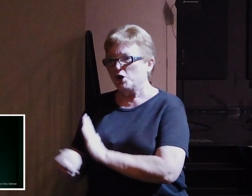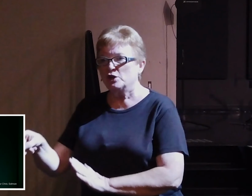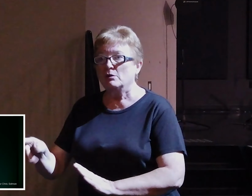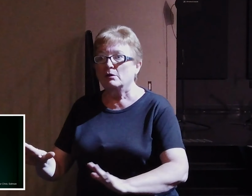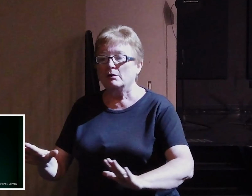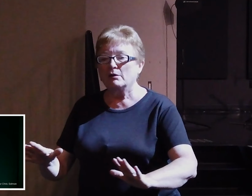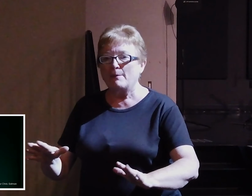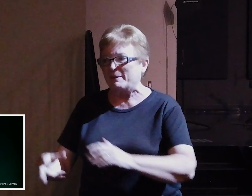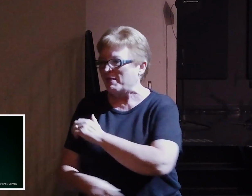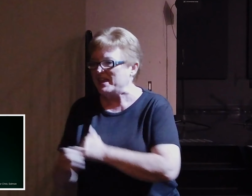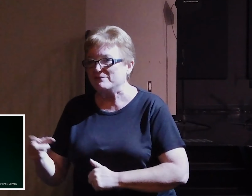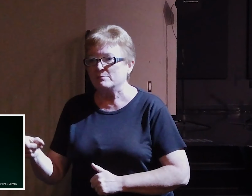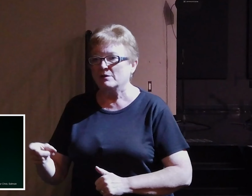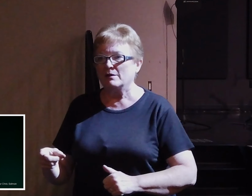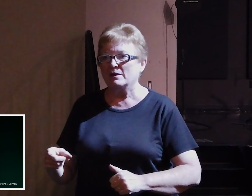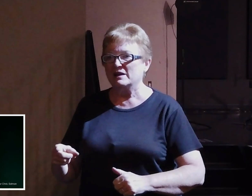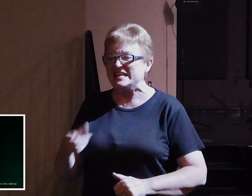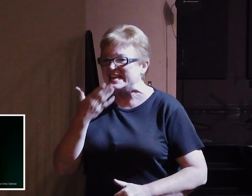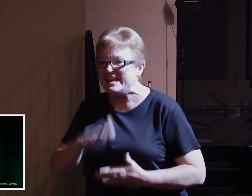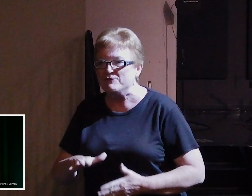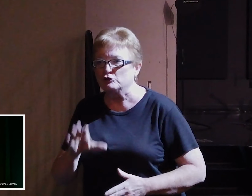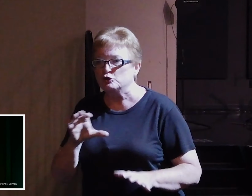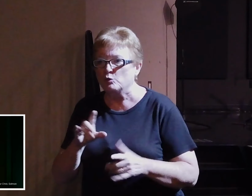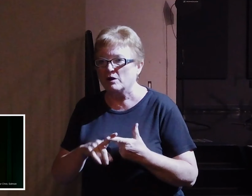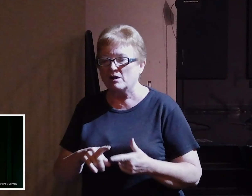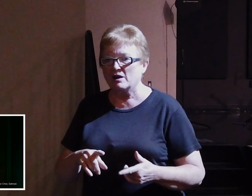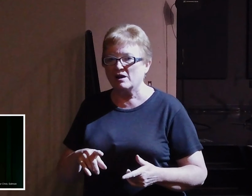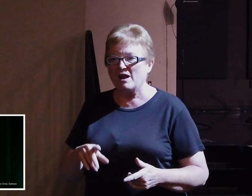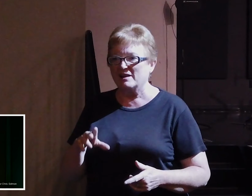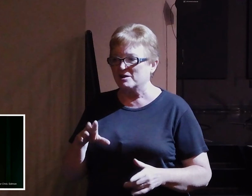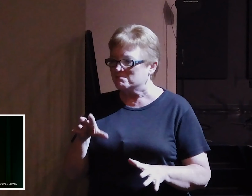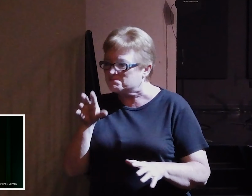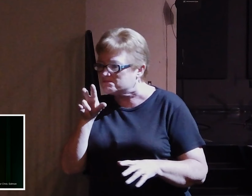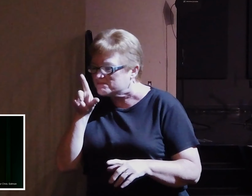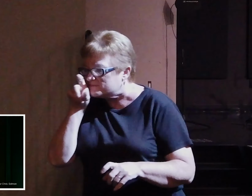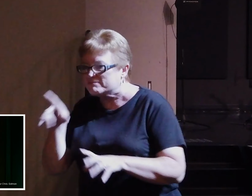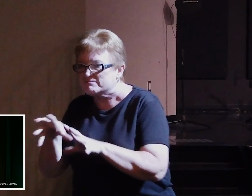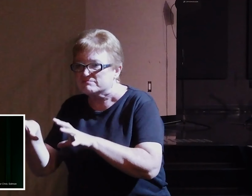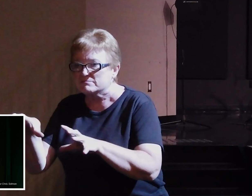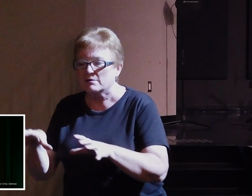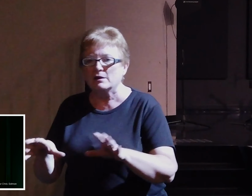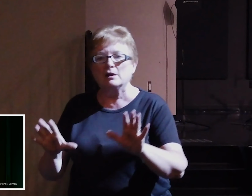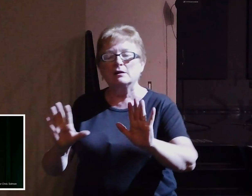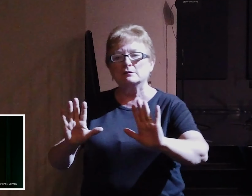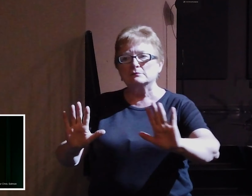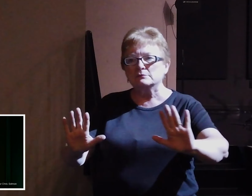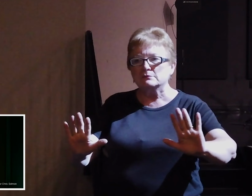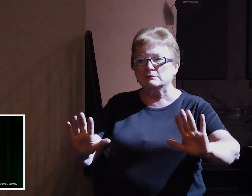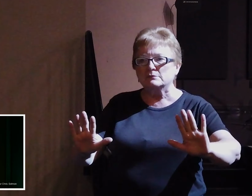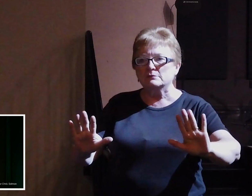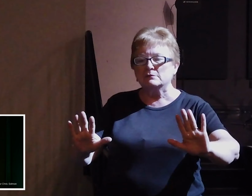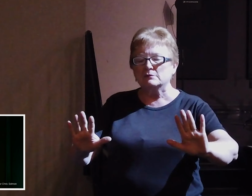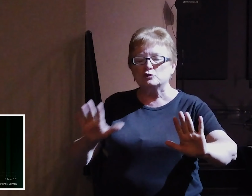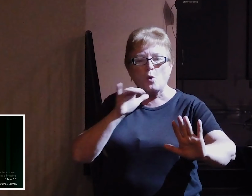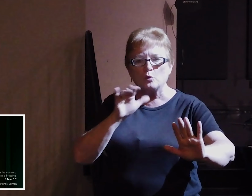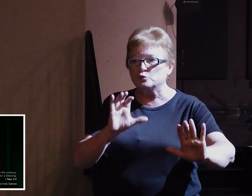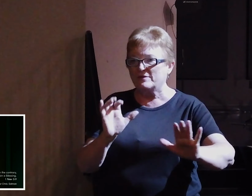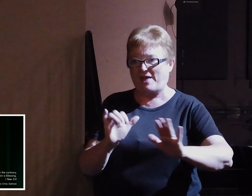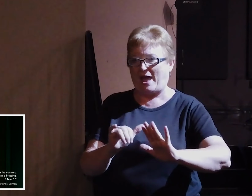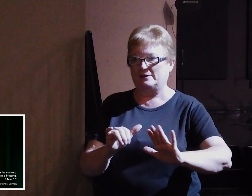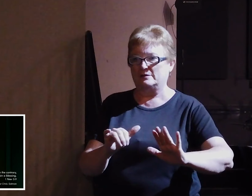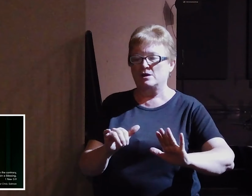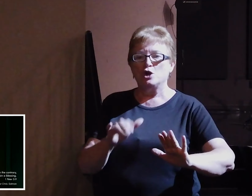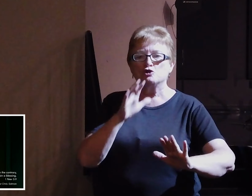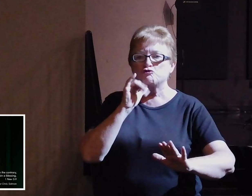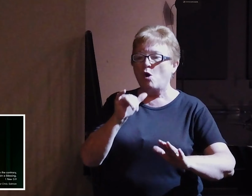an evildoer, a meddler. 1 Peter 3 verse 9 says how we should respond to this. Do not repay evil